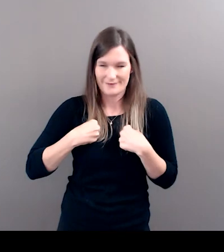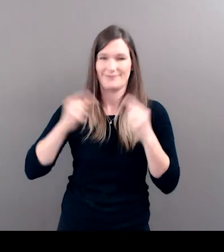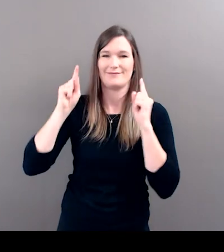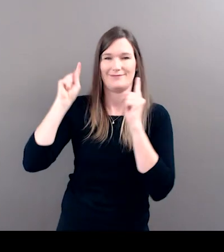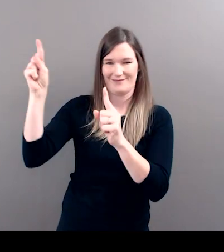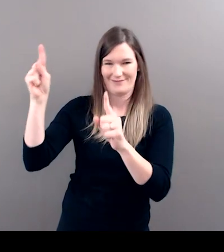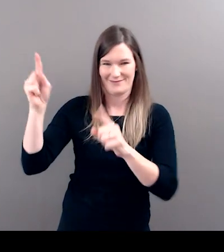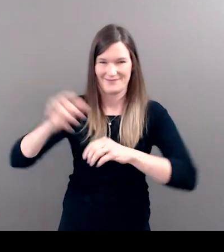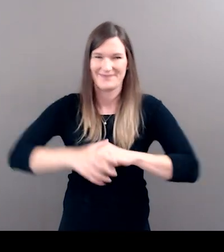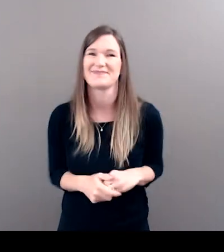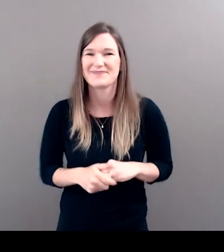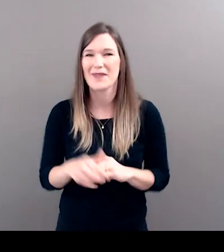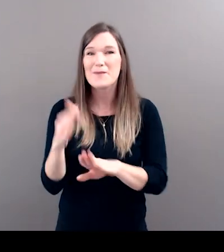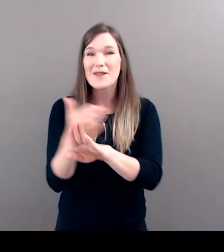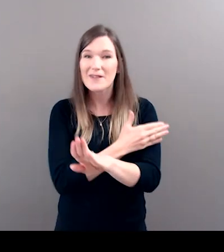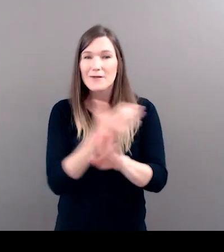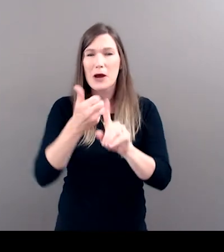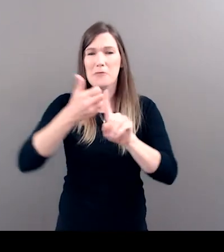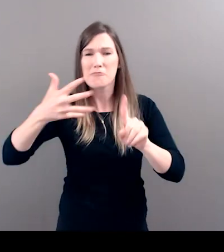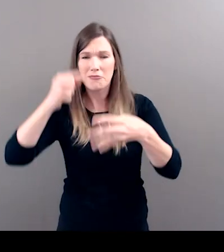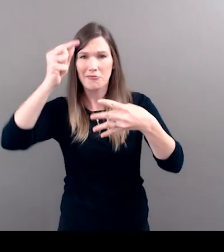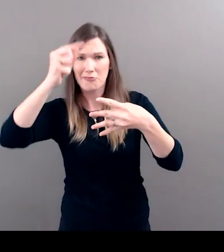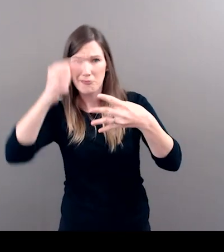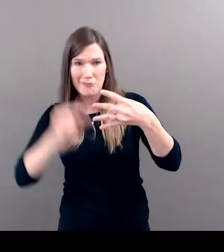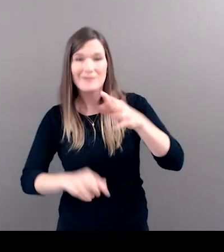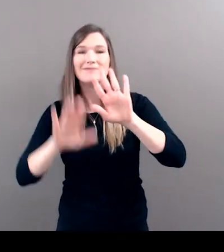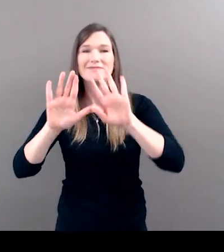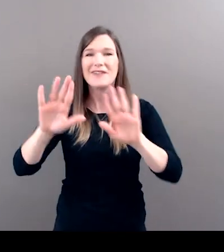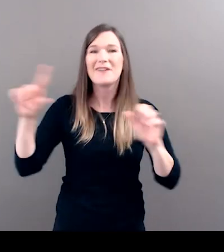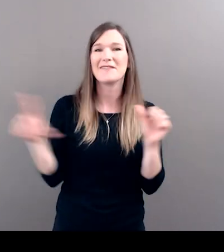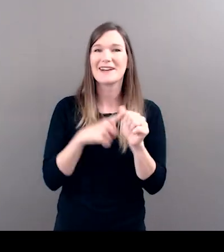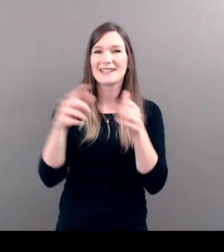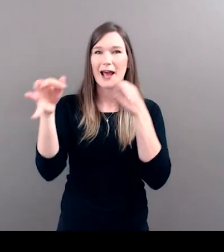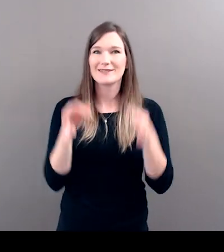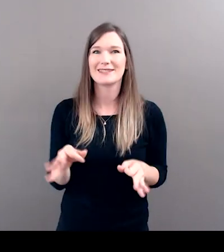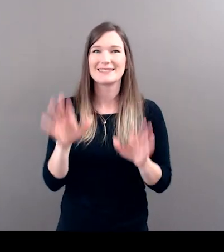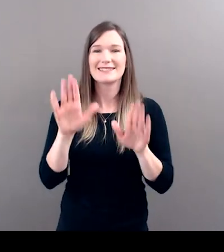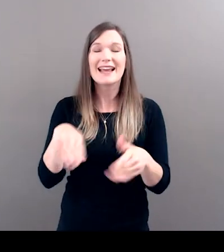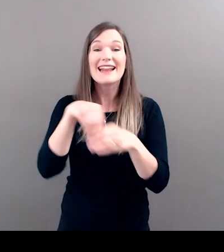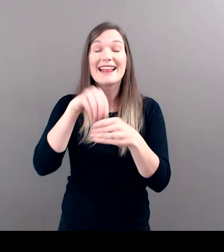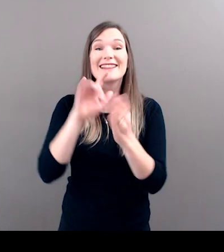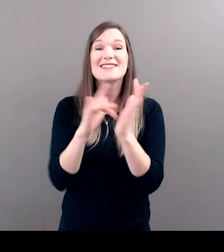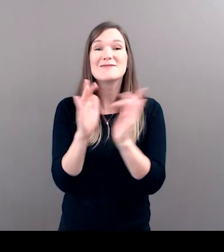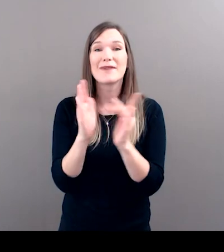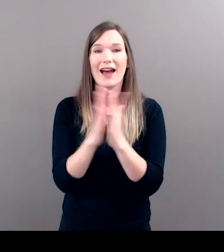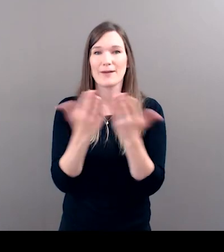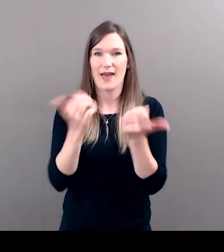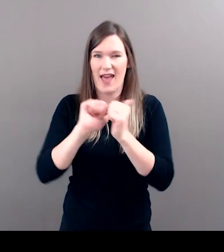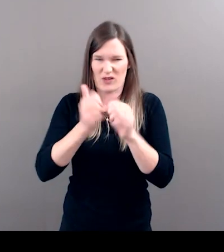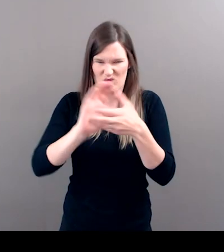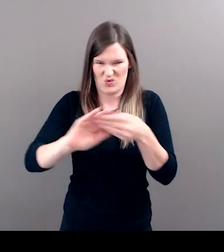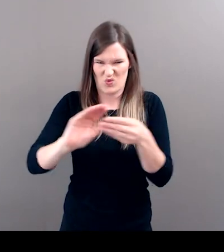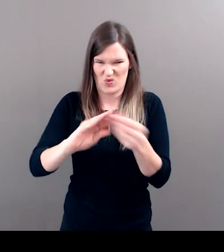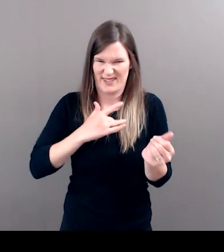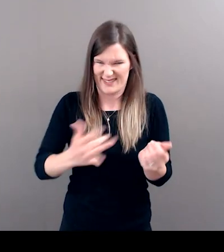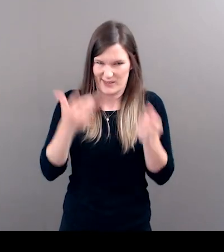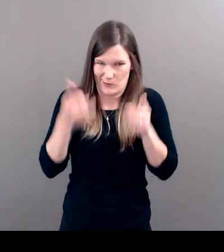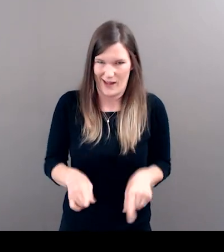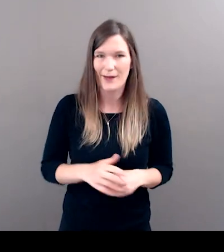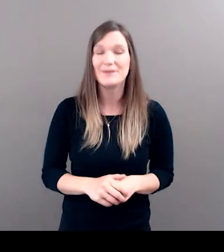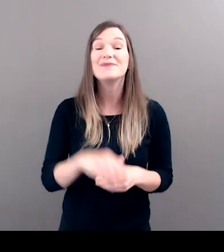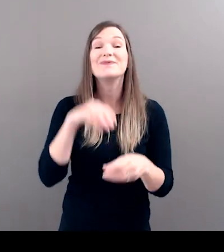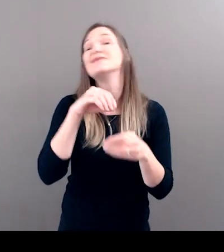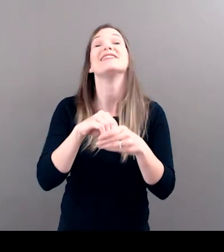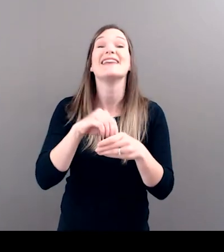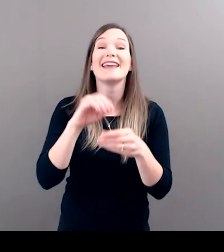before we get into this, let me first tell you how stories happen in the Bible. In stories or narratives in the Bible, there are people who are